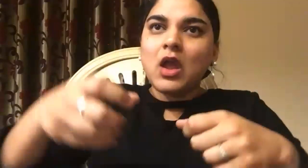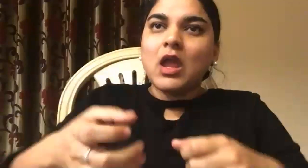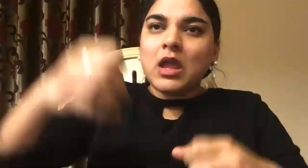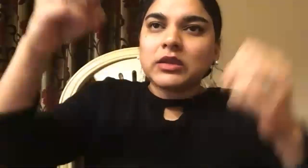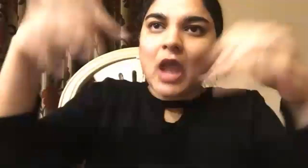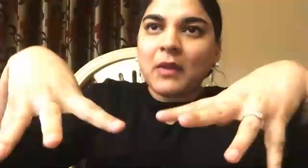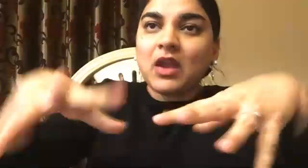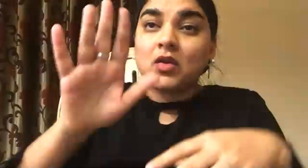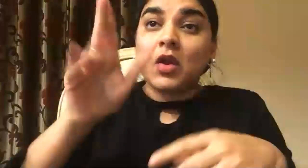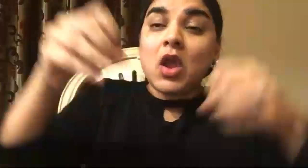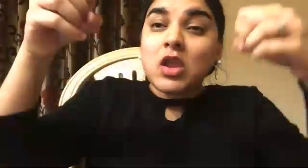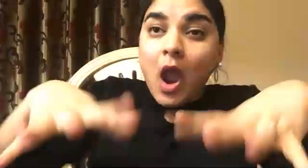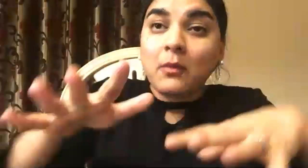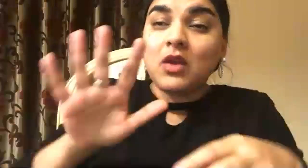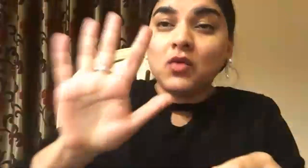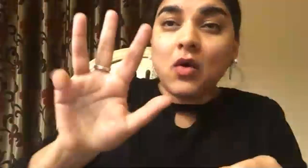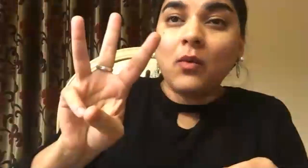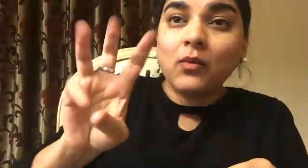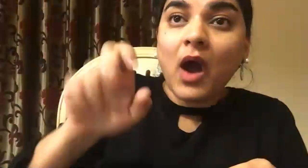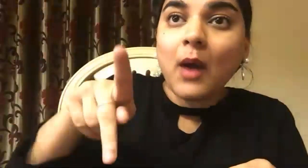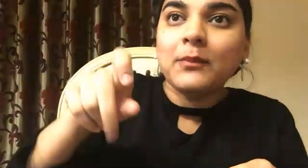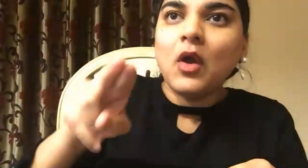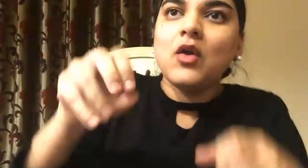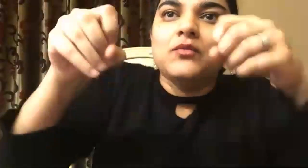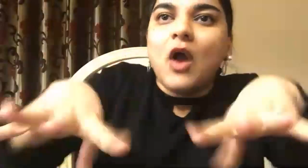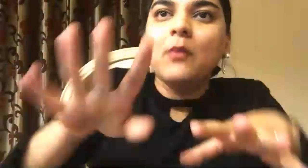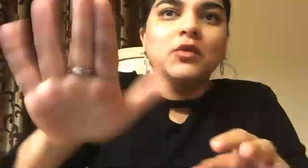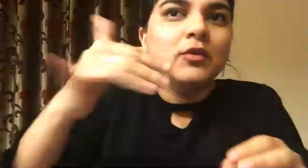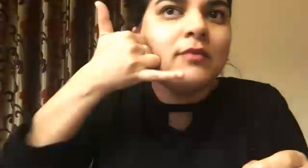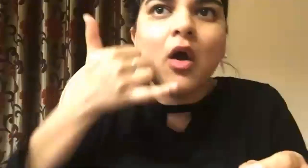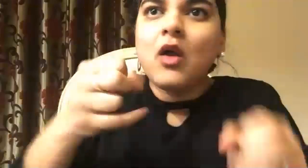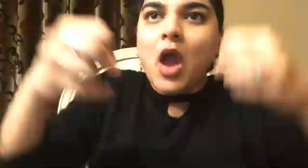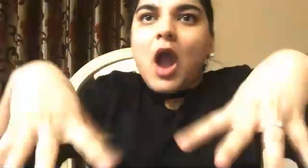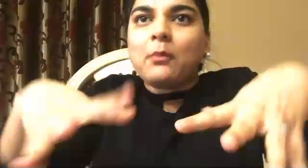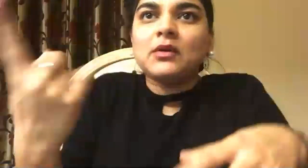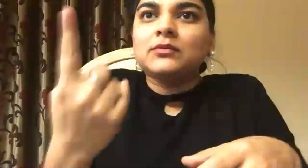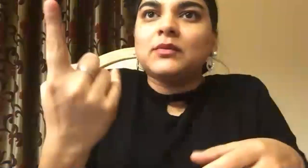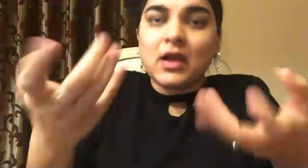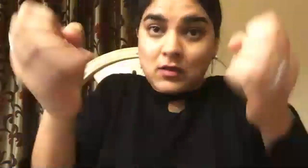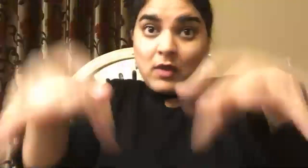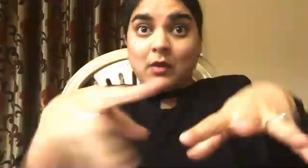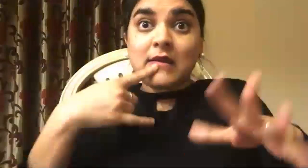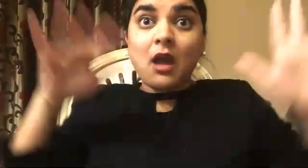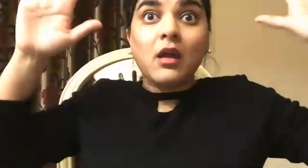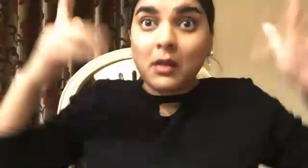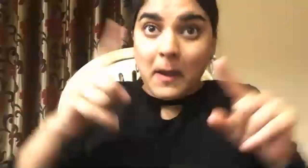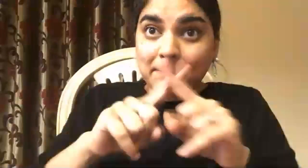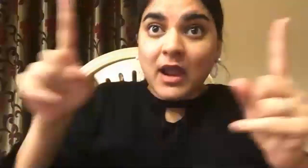up to a deafblind individual and tells you to drop your weapon, or drop your phone, or drop whatever is in your